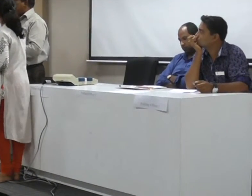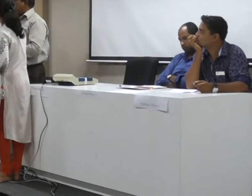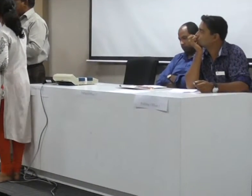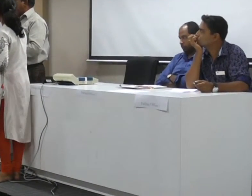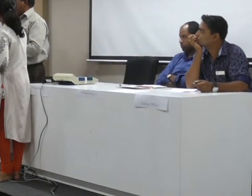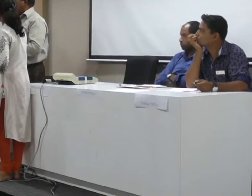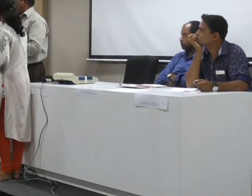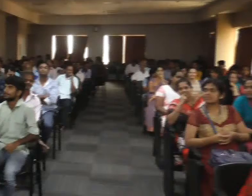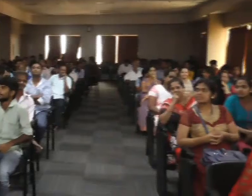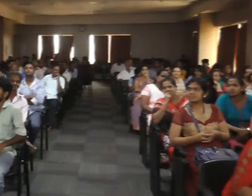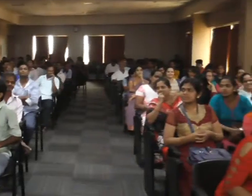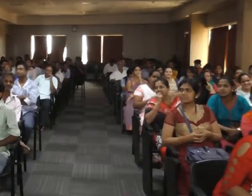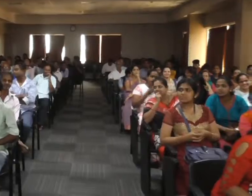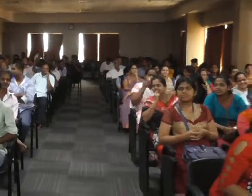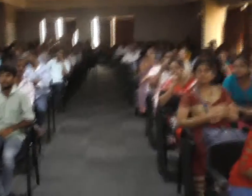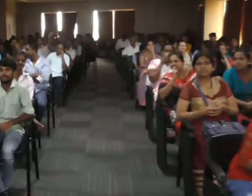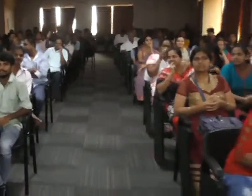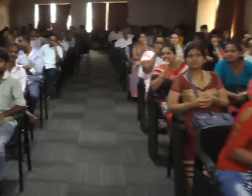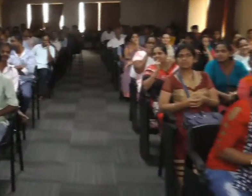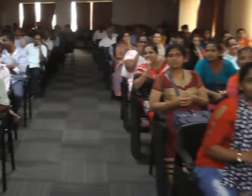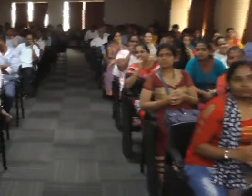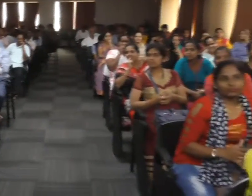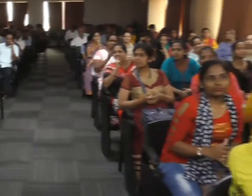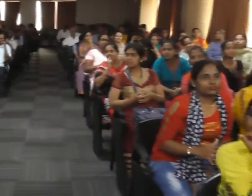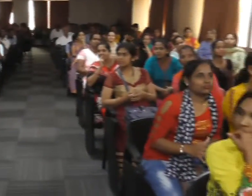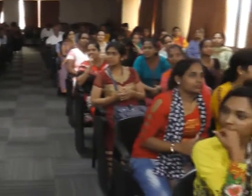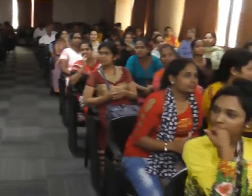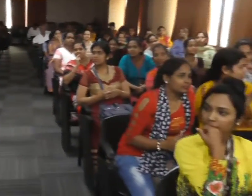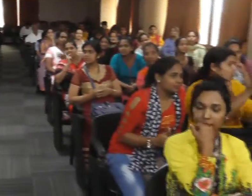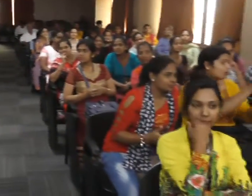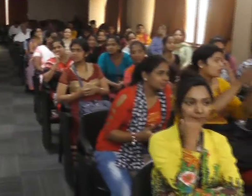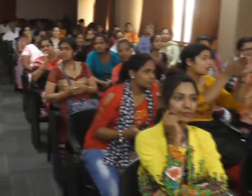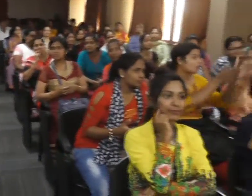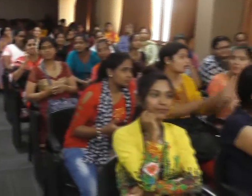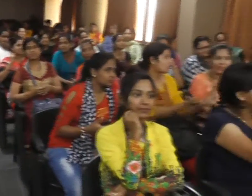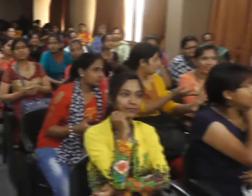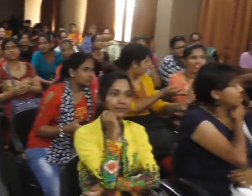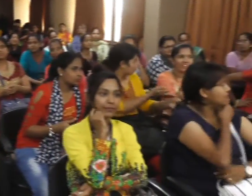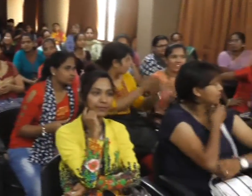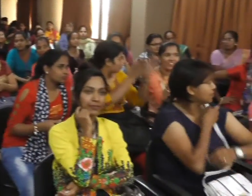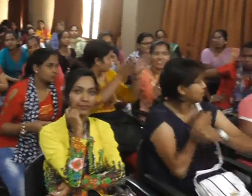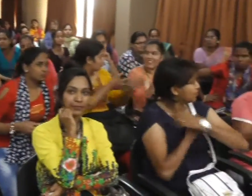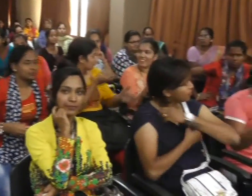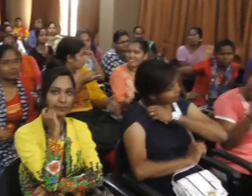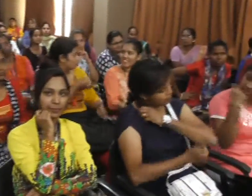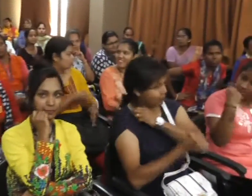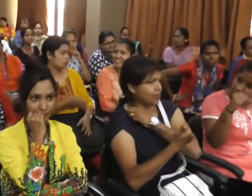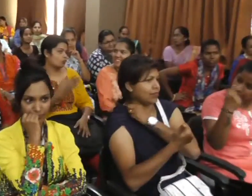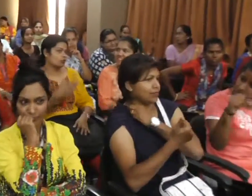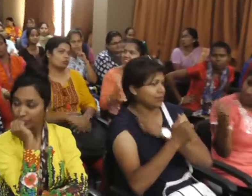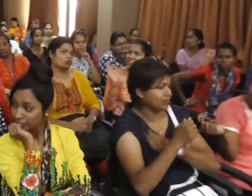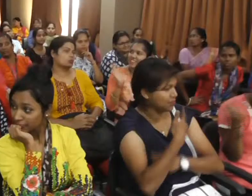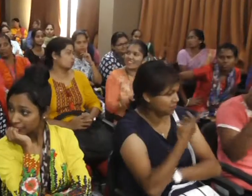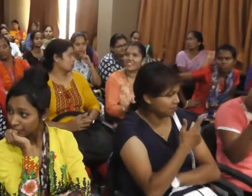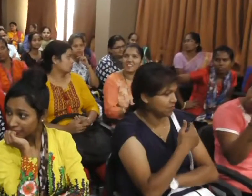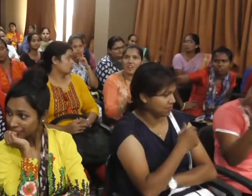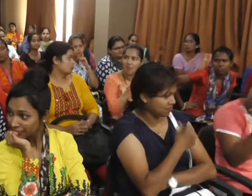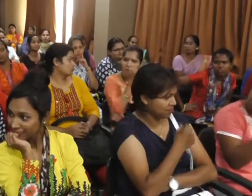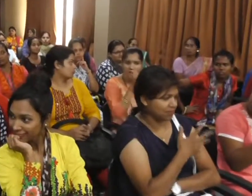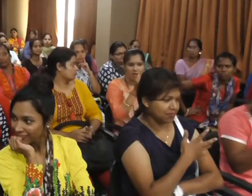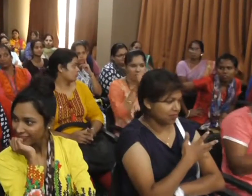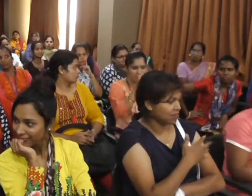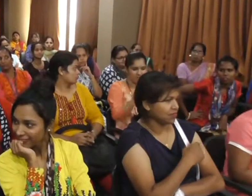Ask them for a choice. They must give you once again. Now, exactly. Doctor.